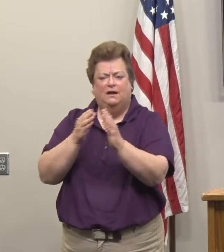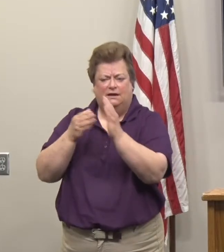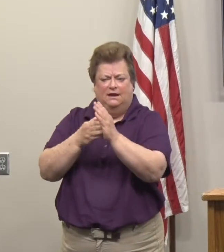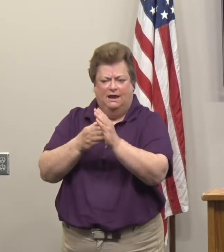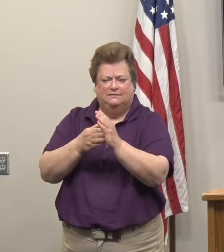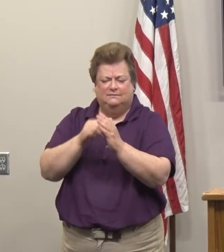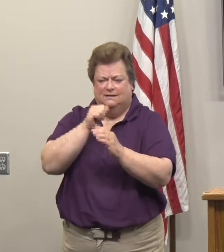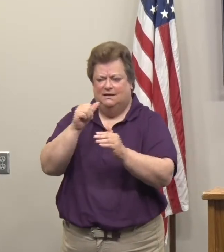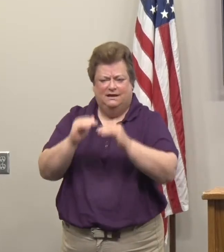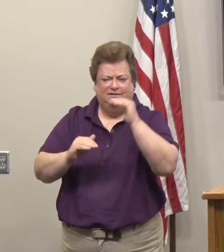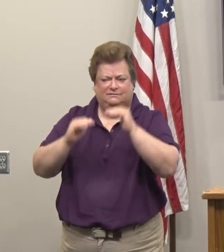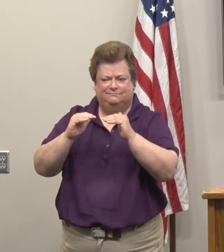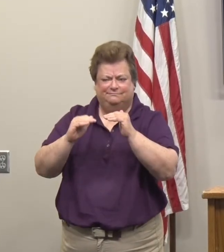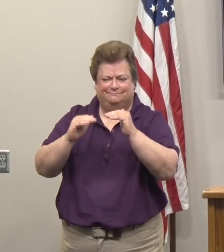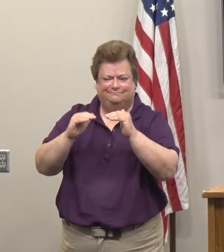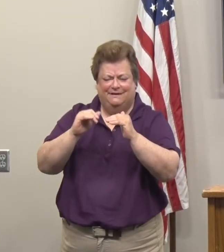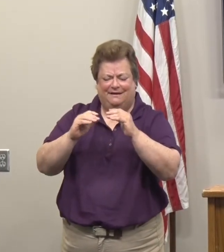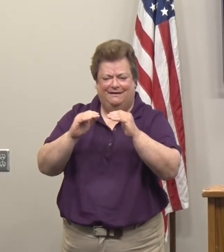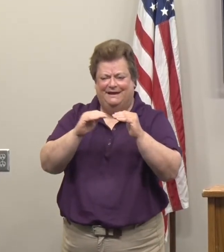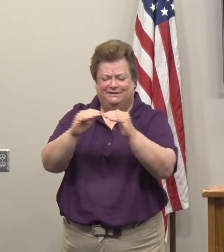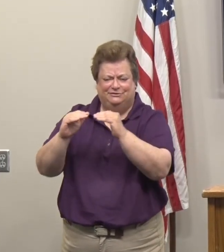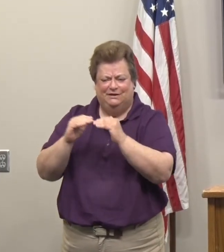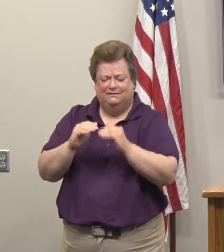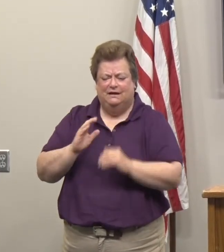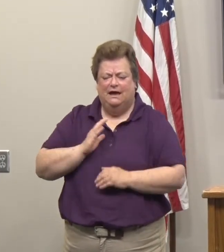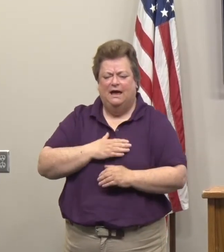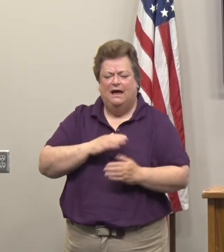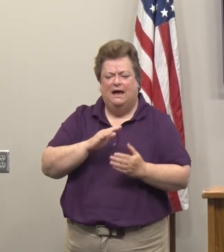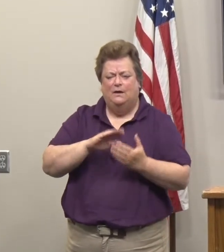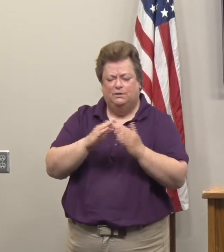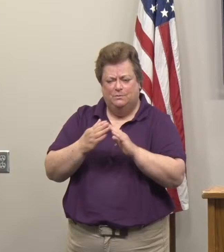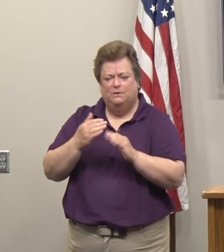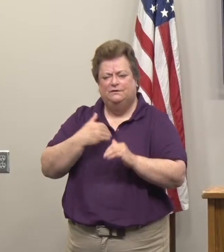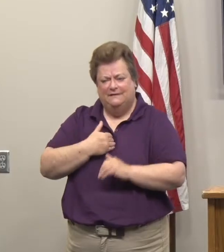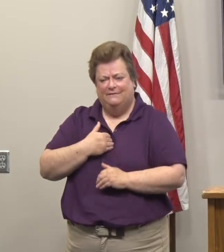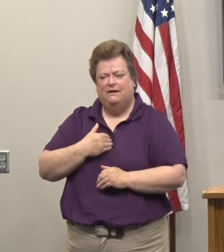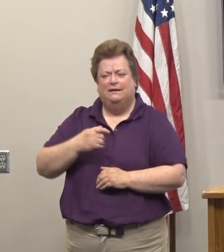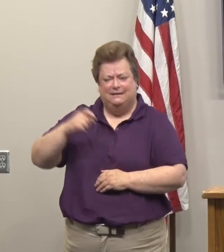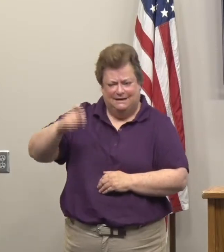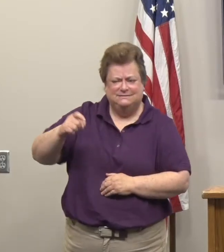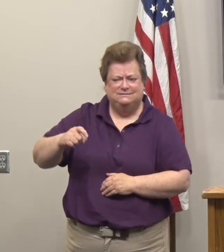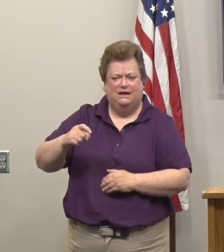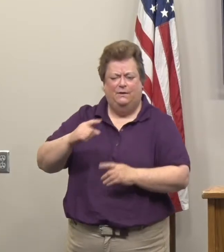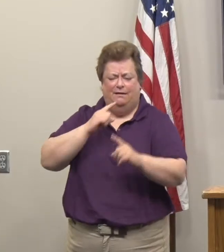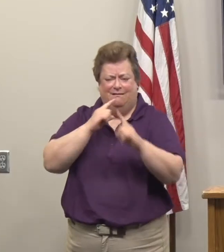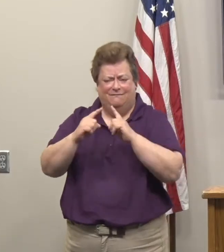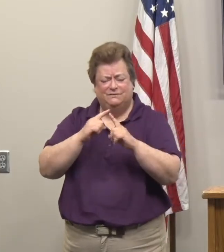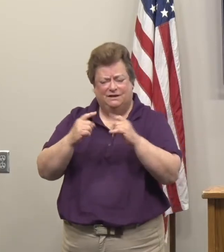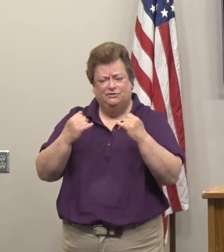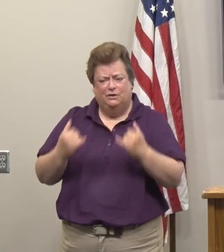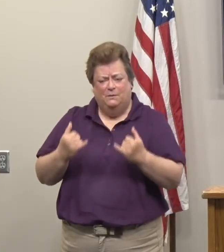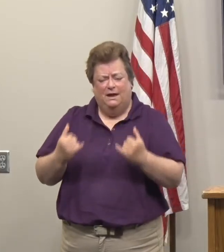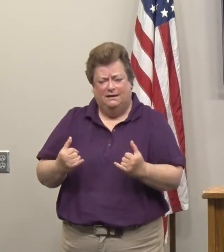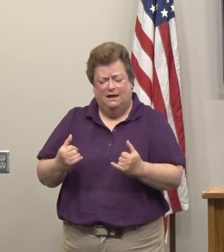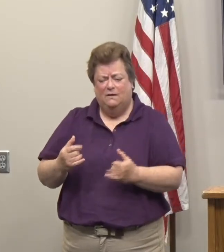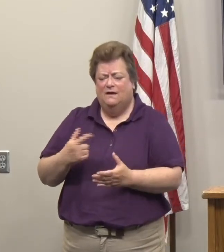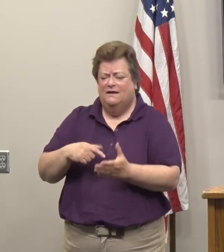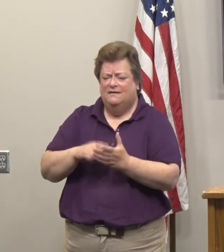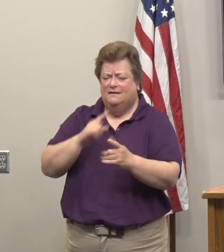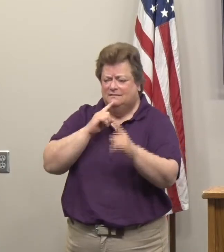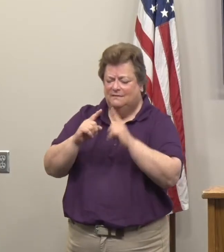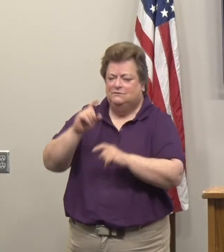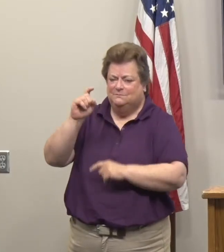country. Our community is having difficult and necessary conversations right now. These conversations must happen